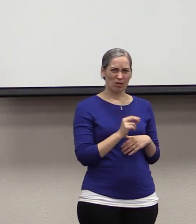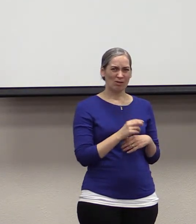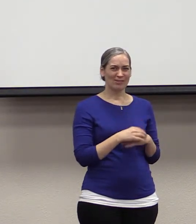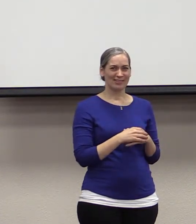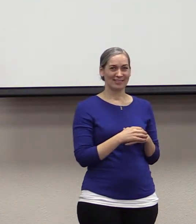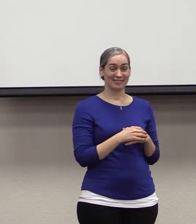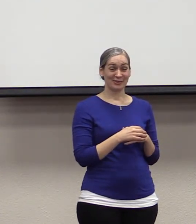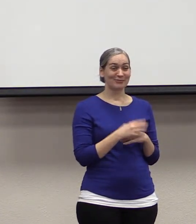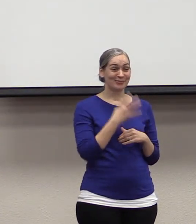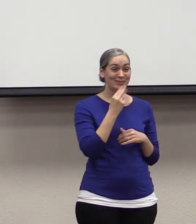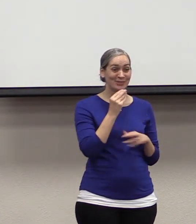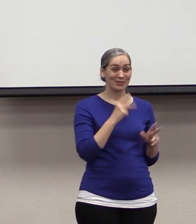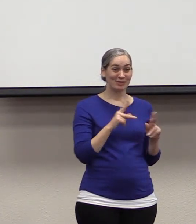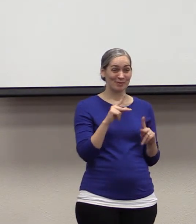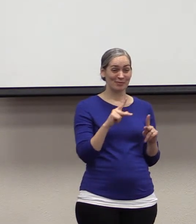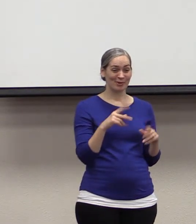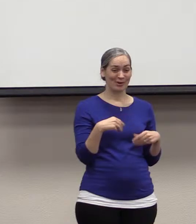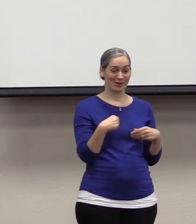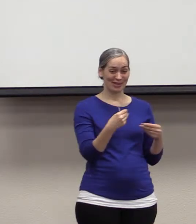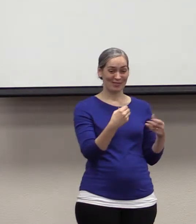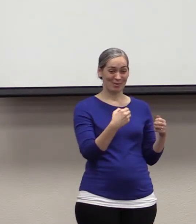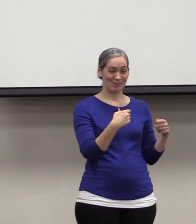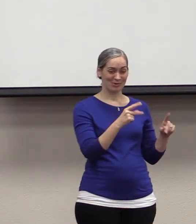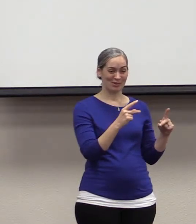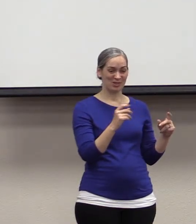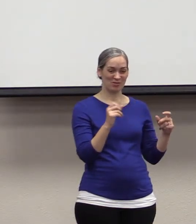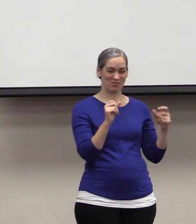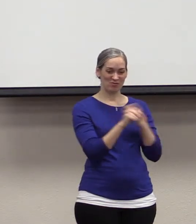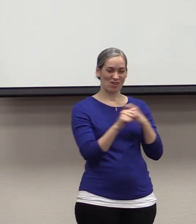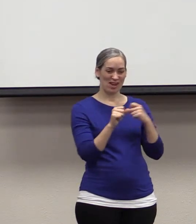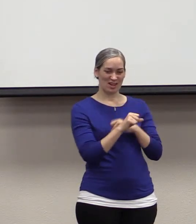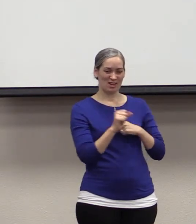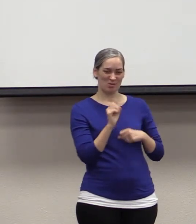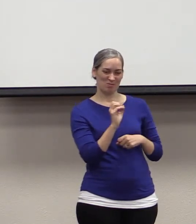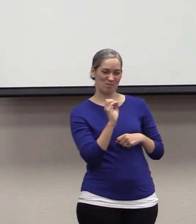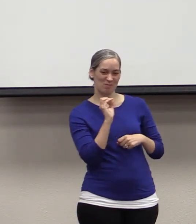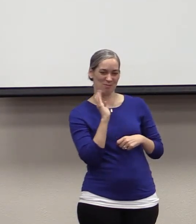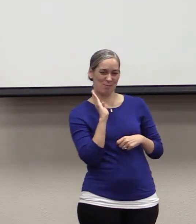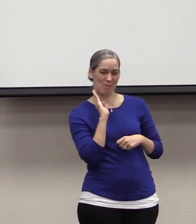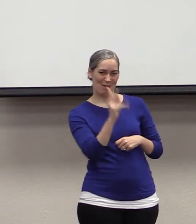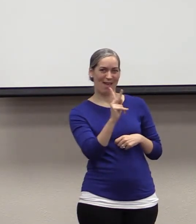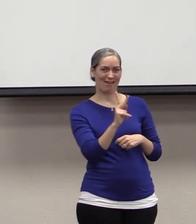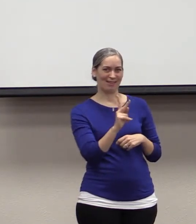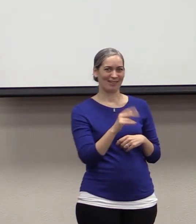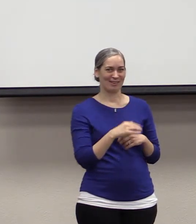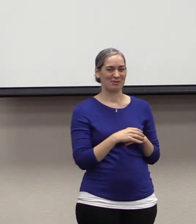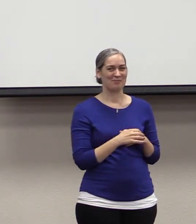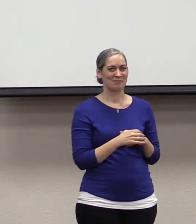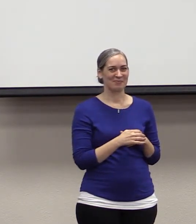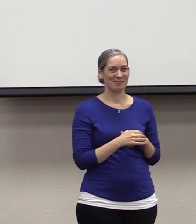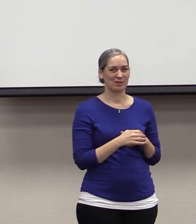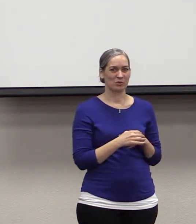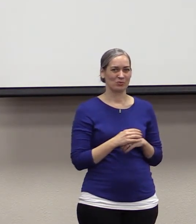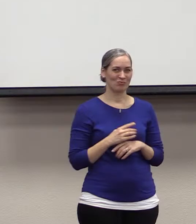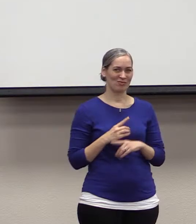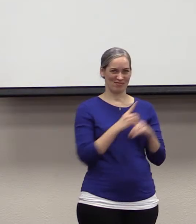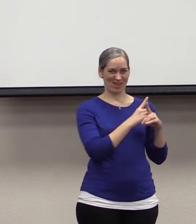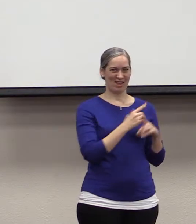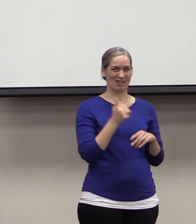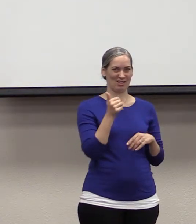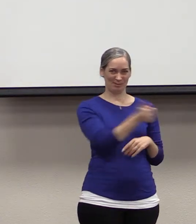And the Jewish people are then given an opportunity to fight back on this day, to defend